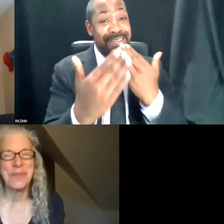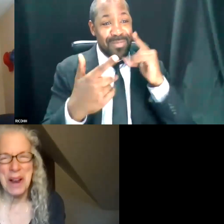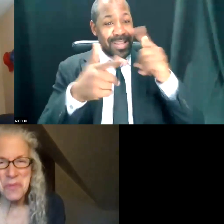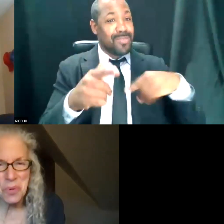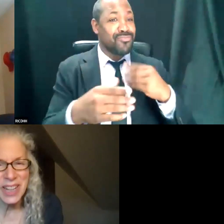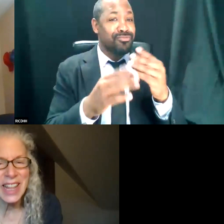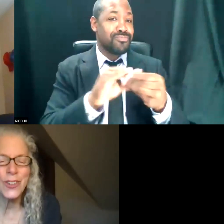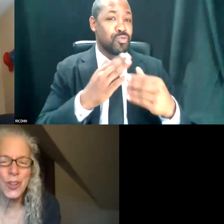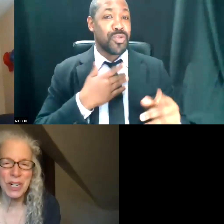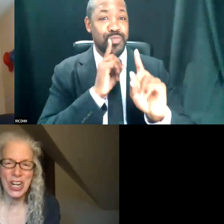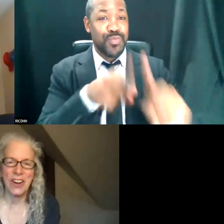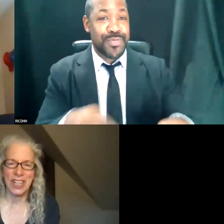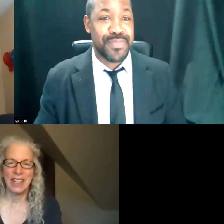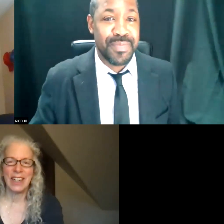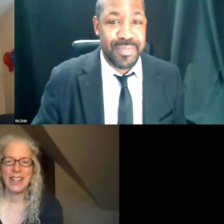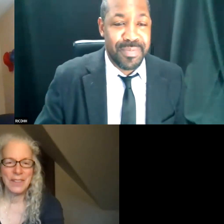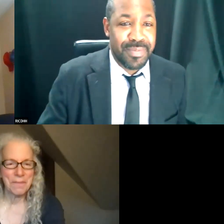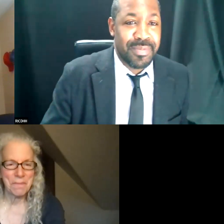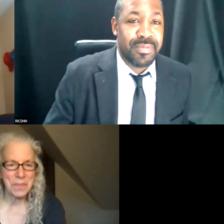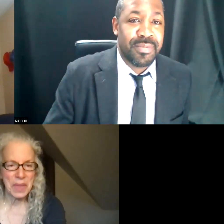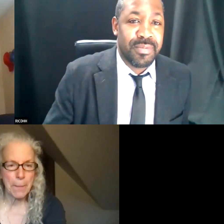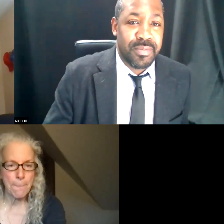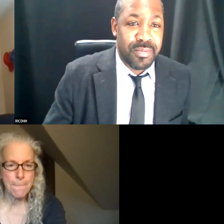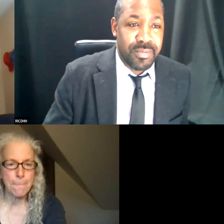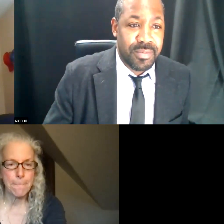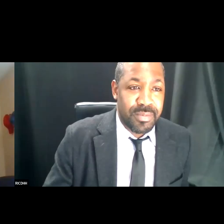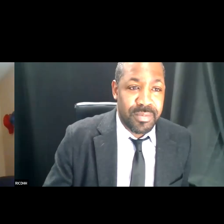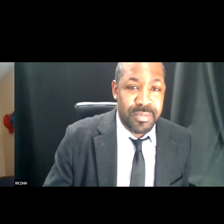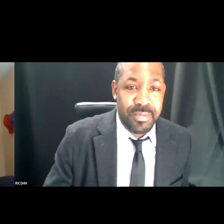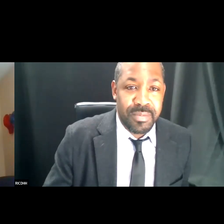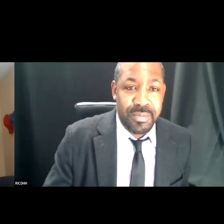So that's my report. Thank you so much, Caroline.